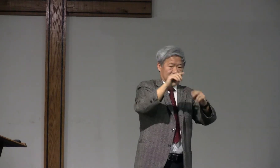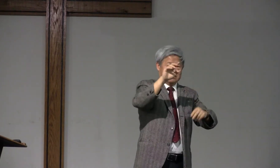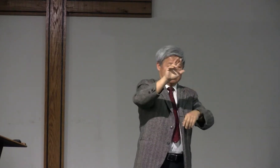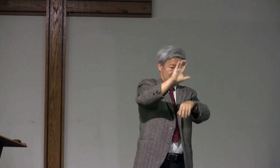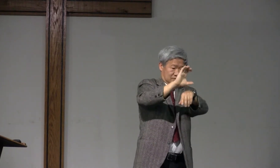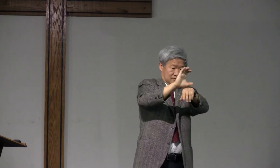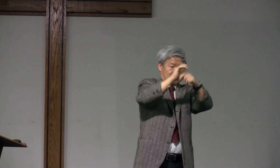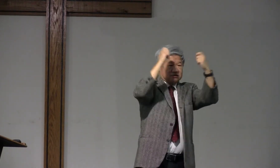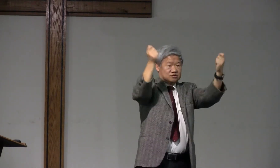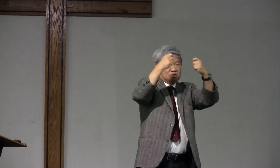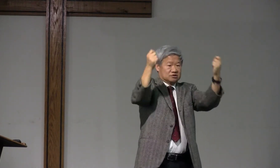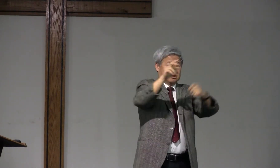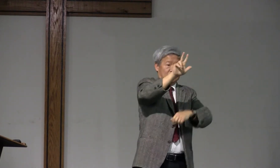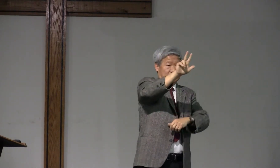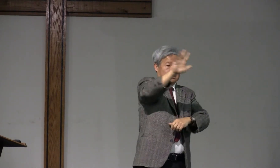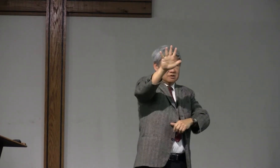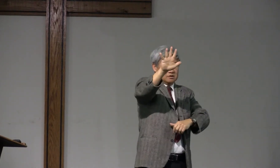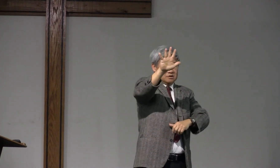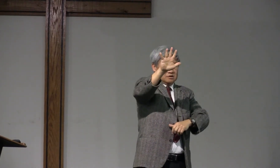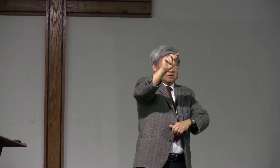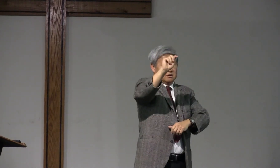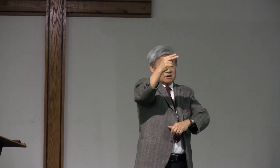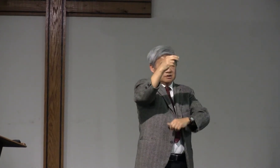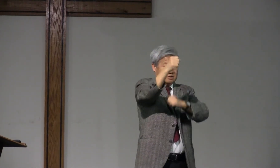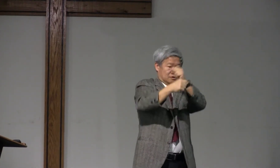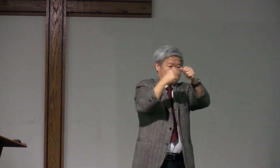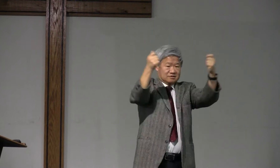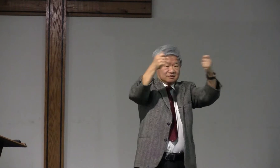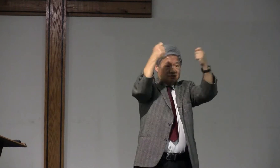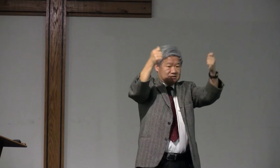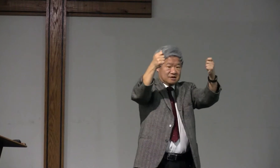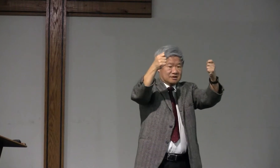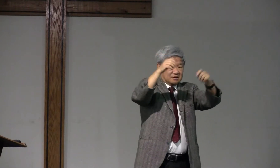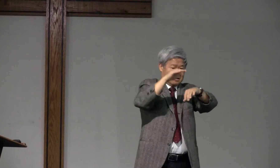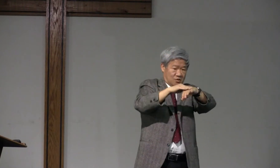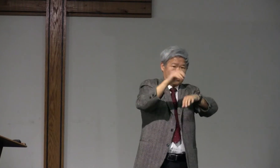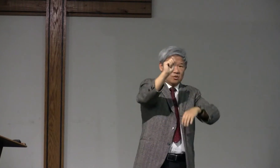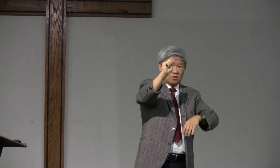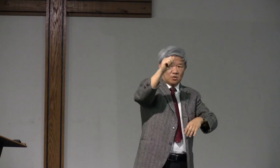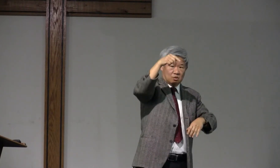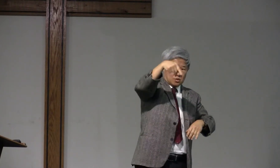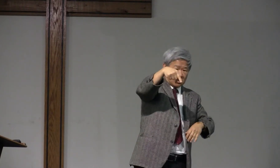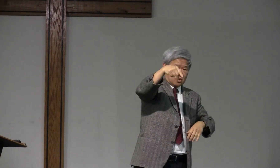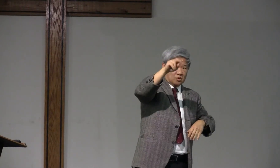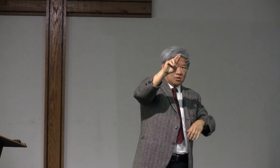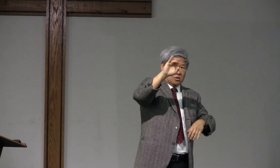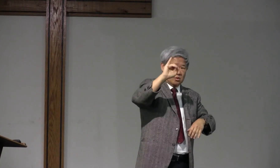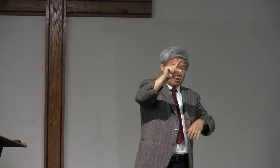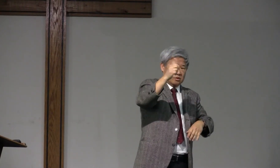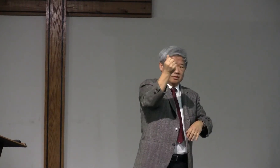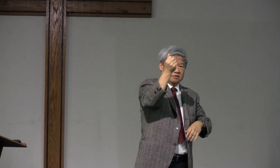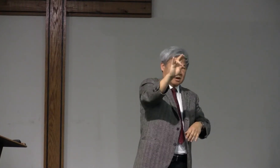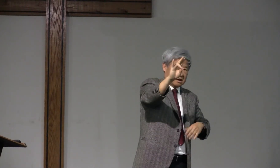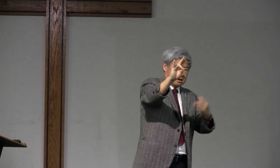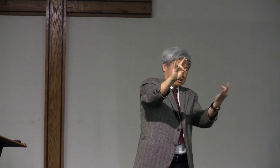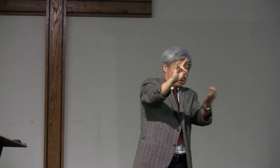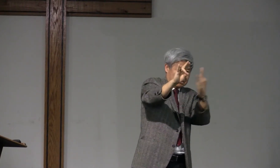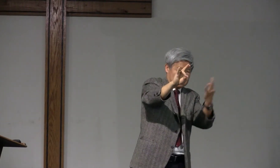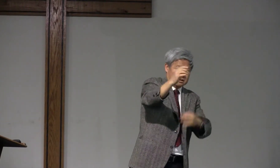Help to get it done before the 35th anniversary on April